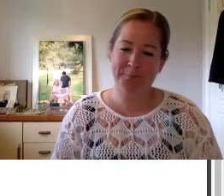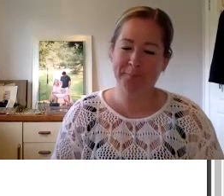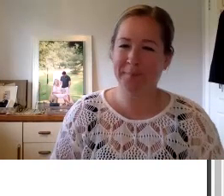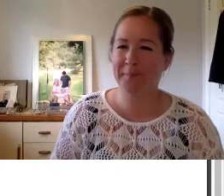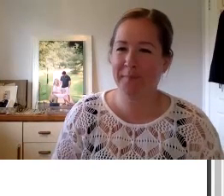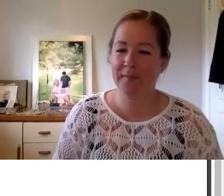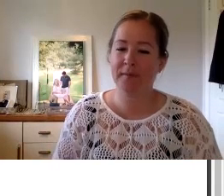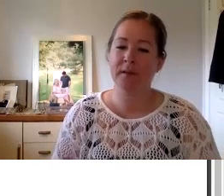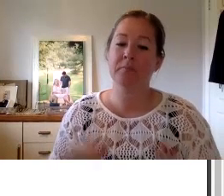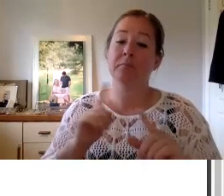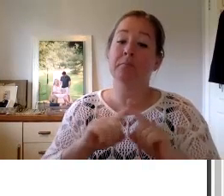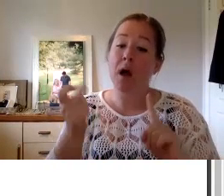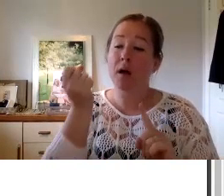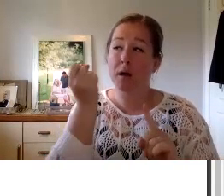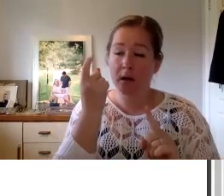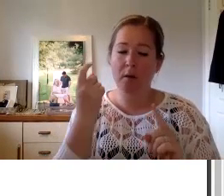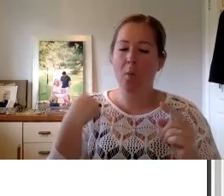Now let's get started.